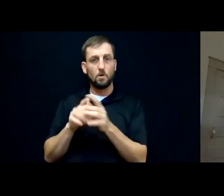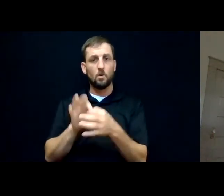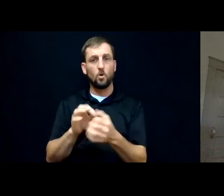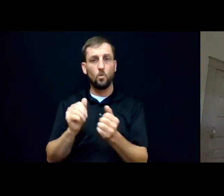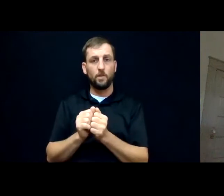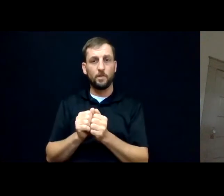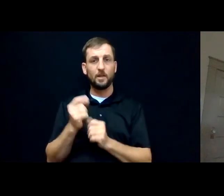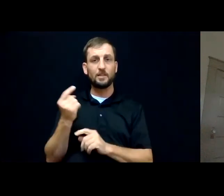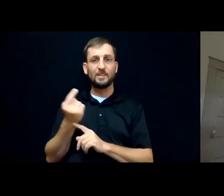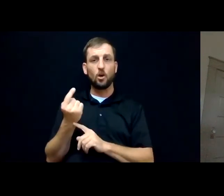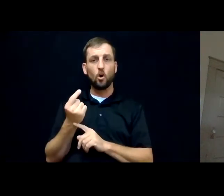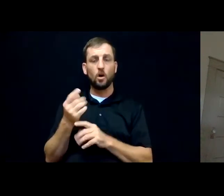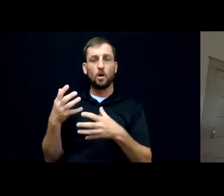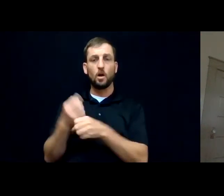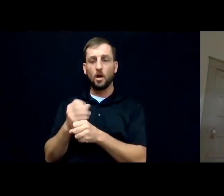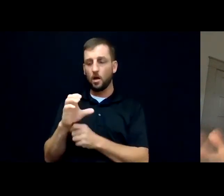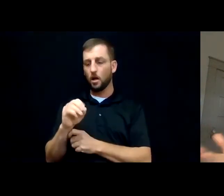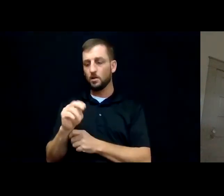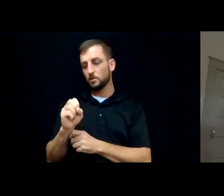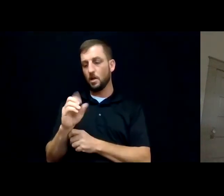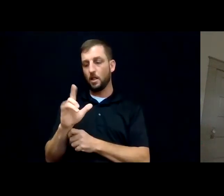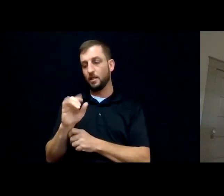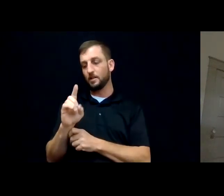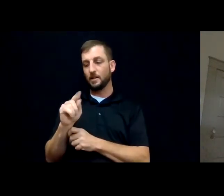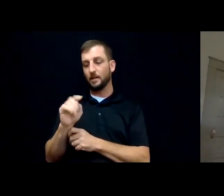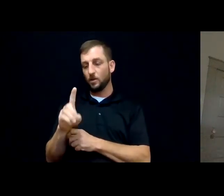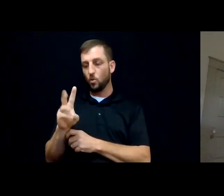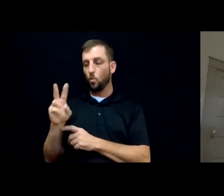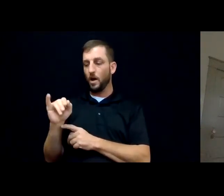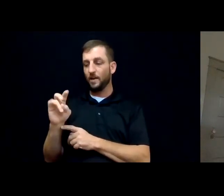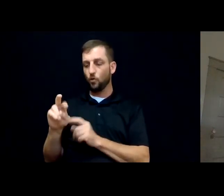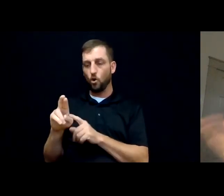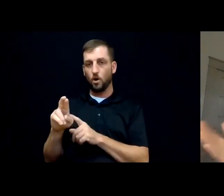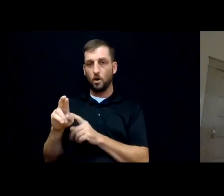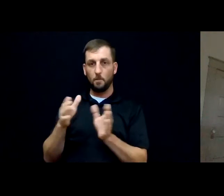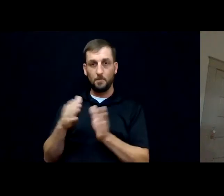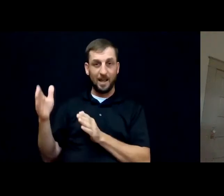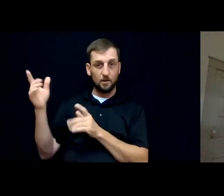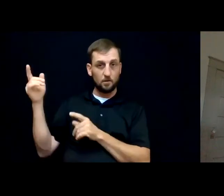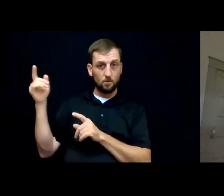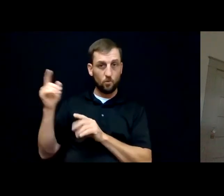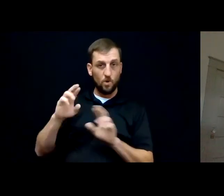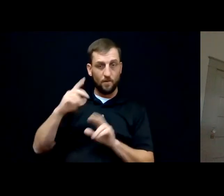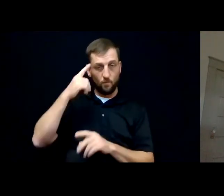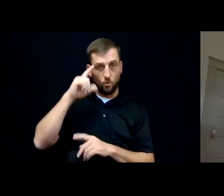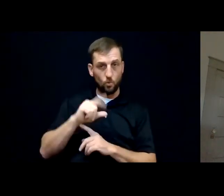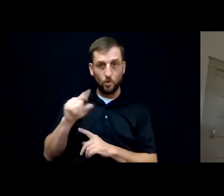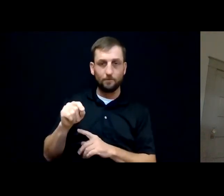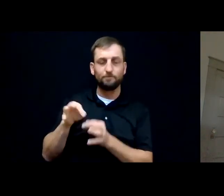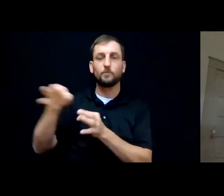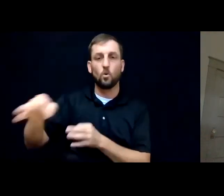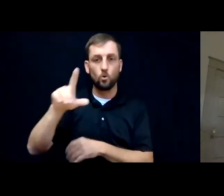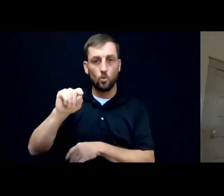single consolidated waiver that was coming down the pipeline originally for 2020, now at 2021. We had